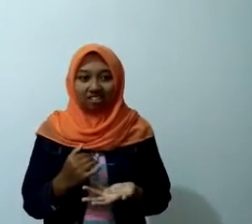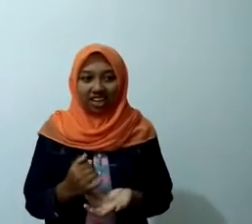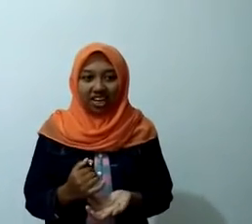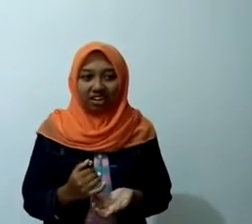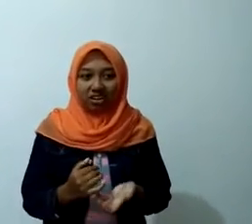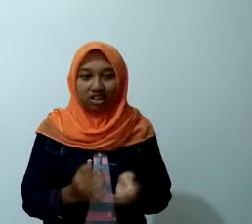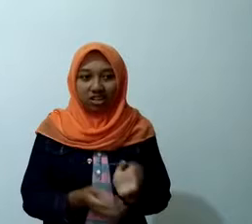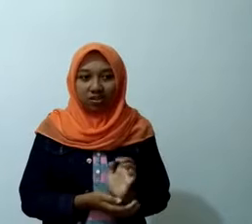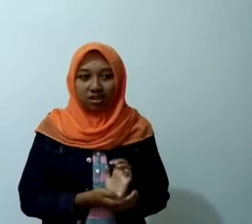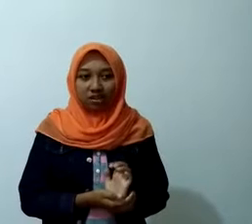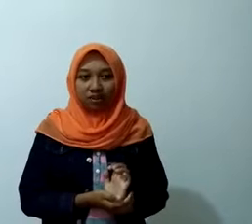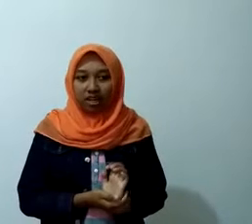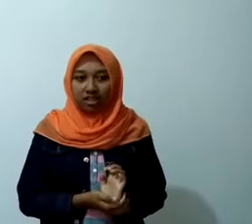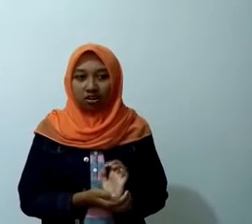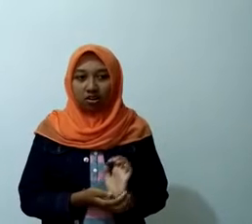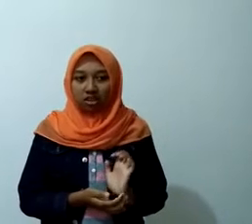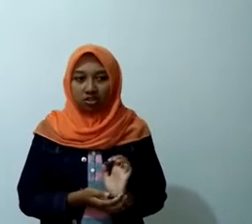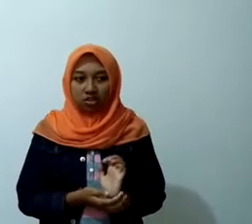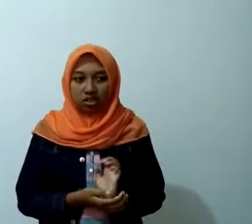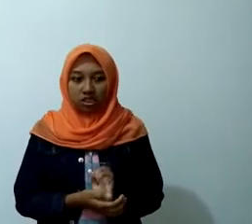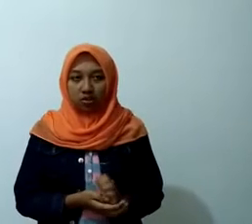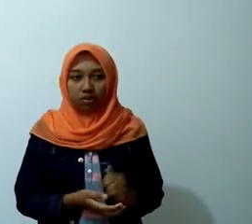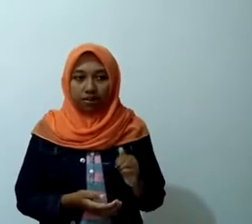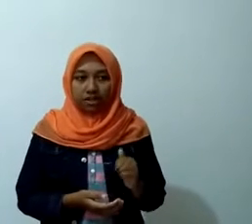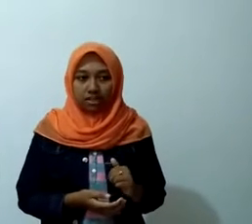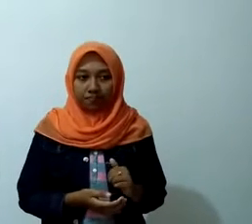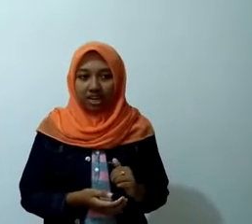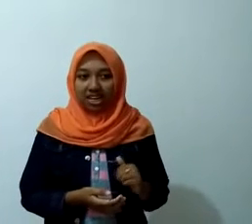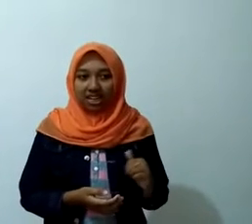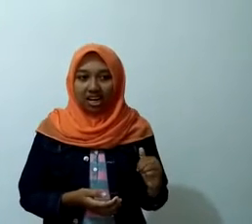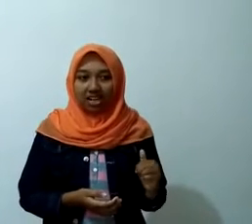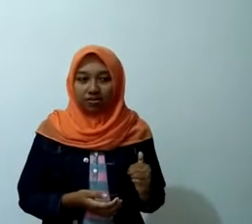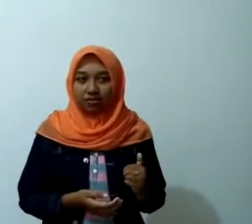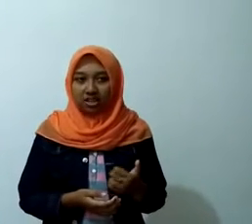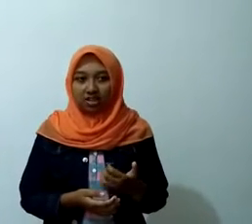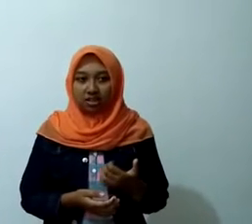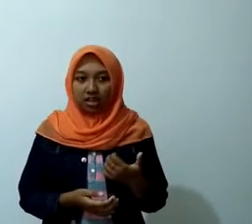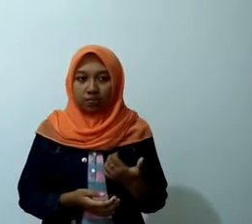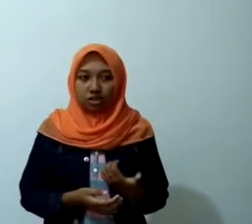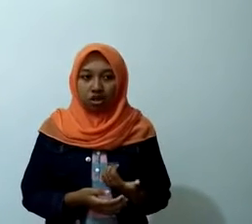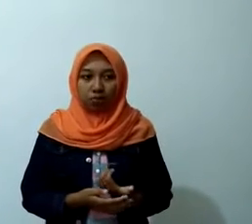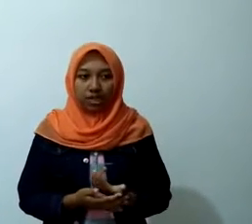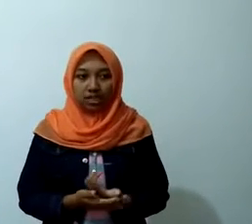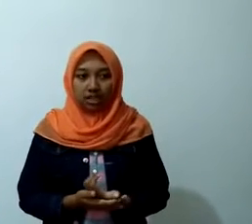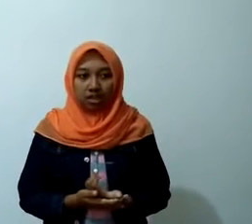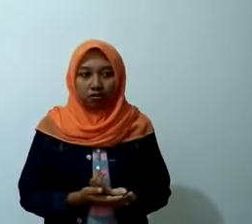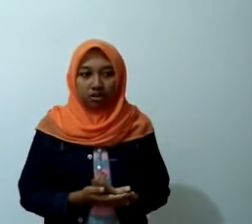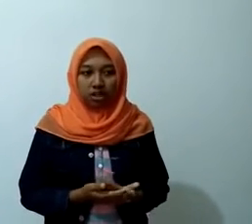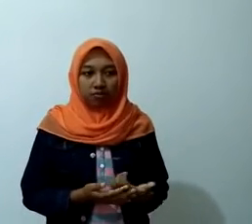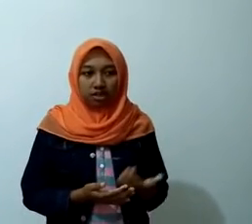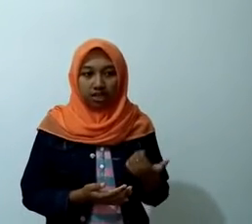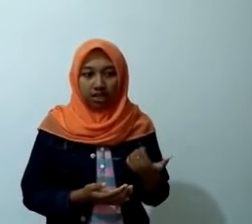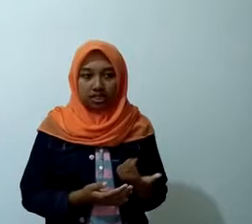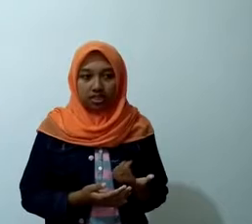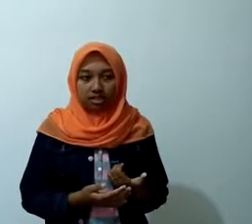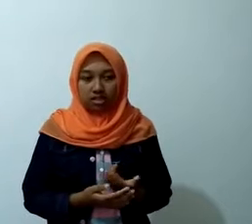a logical way in order to arrive at the correct solution of the puzzle. There are different types of puzzle for different